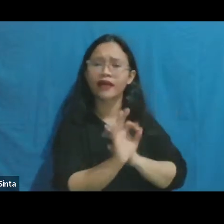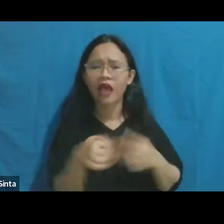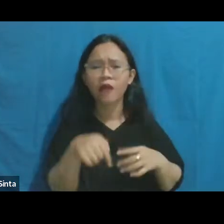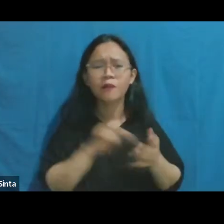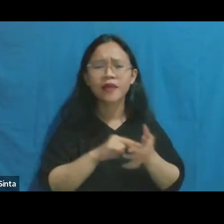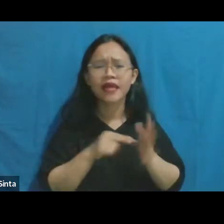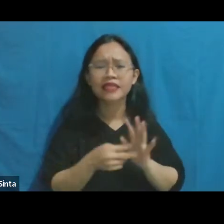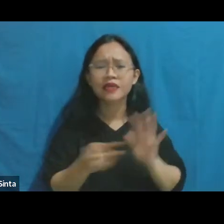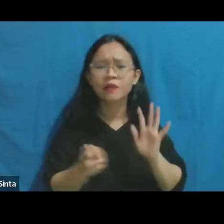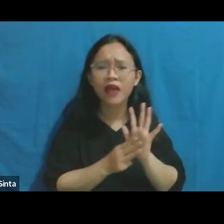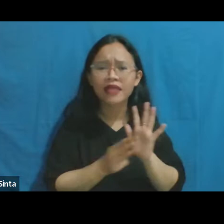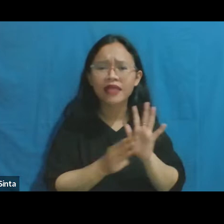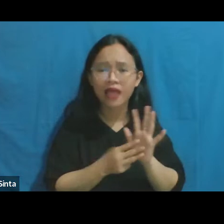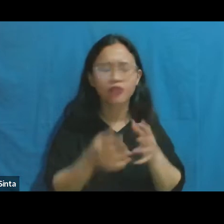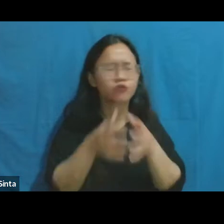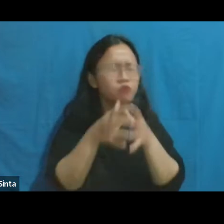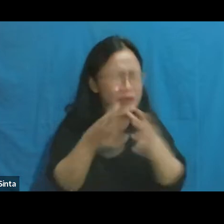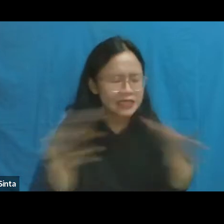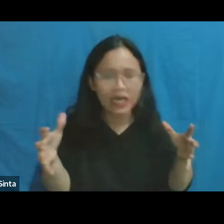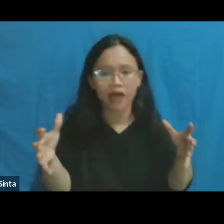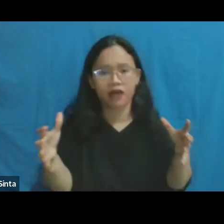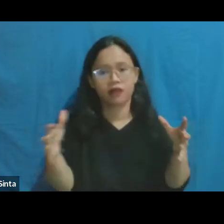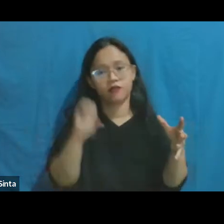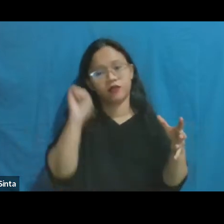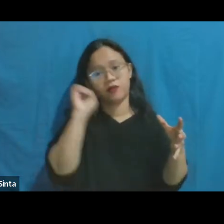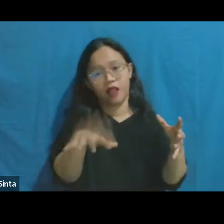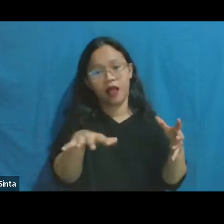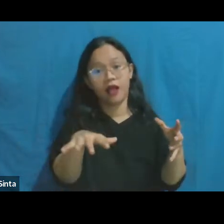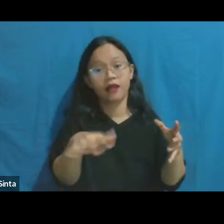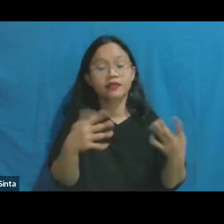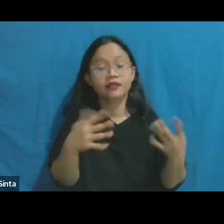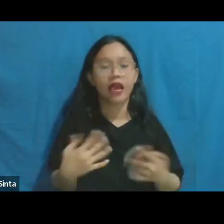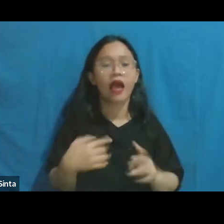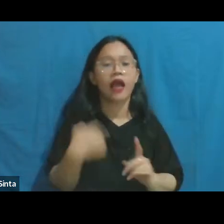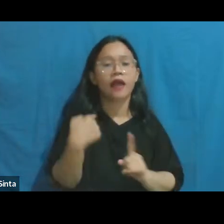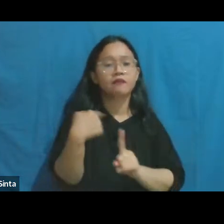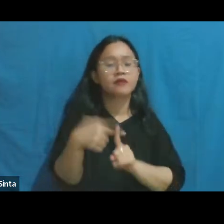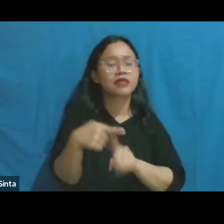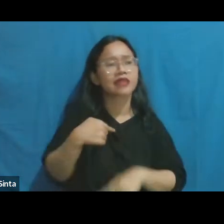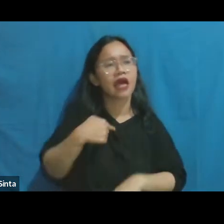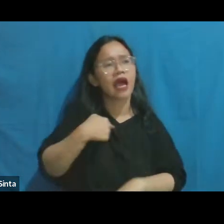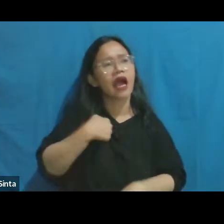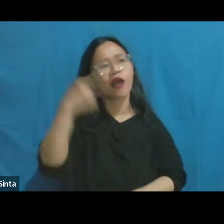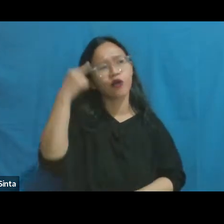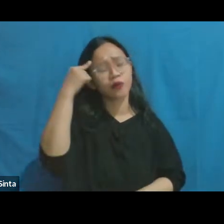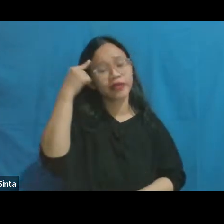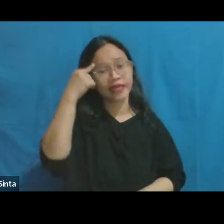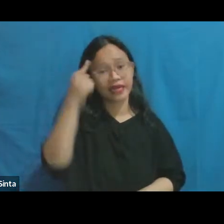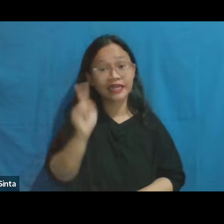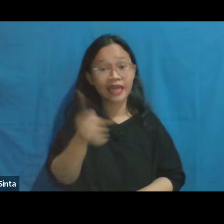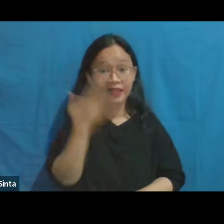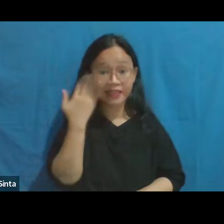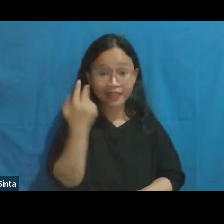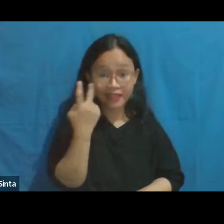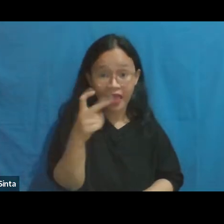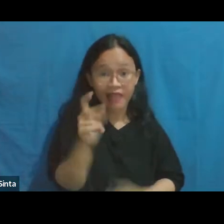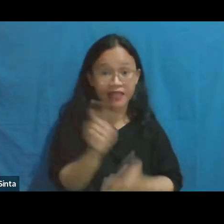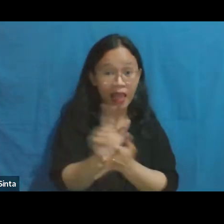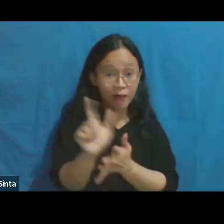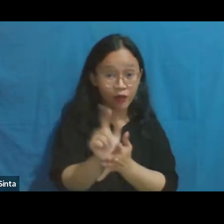really deep. So, and I think from the report, I'm glad that